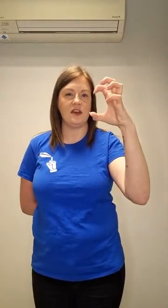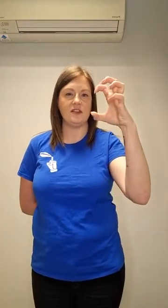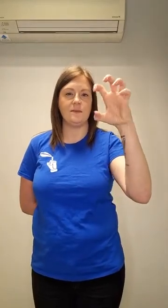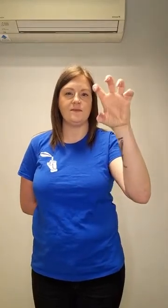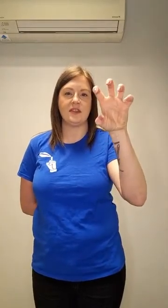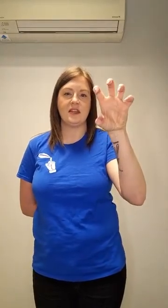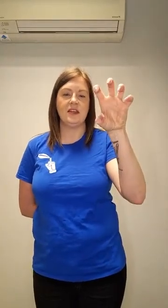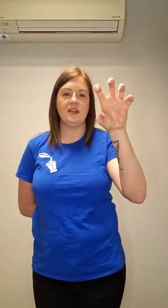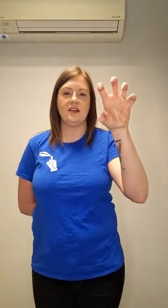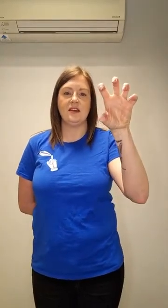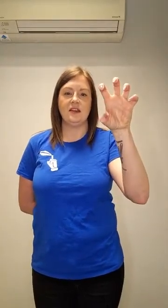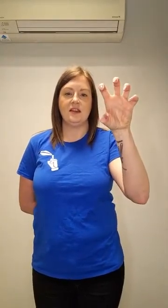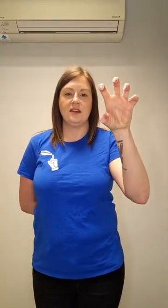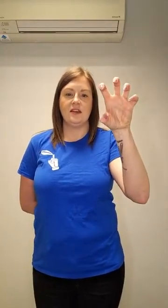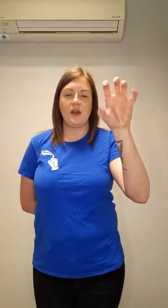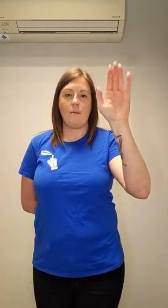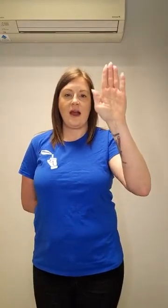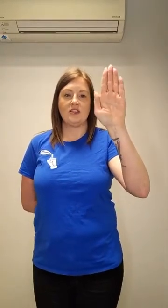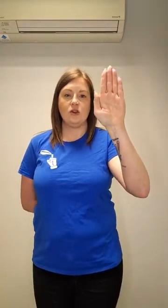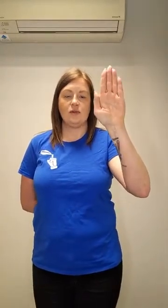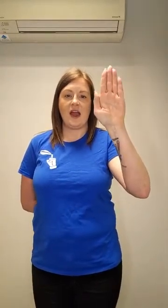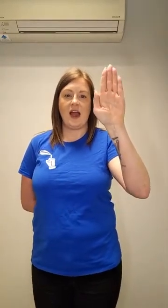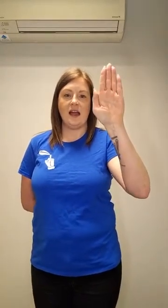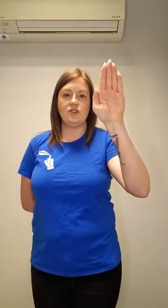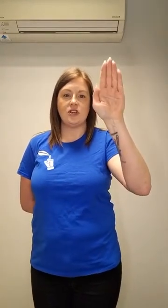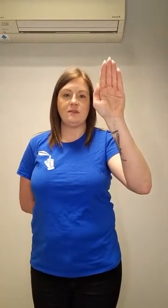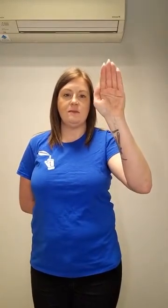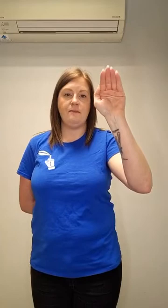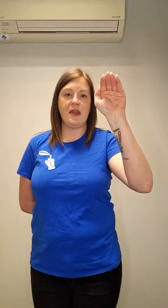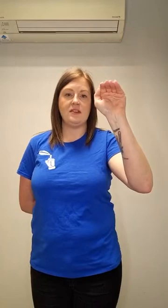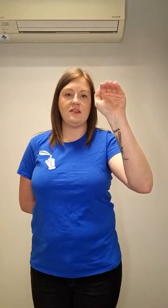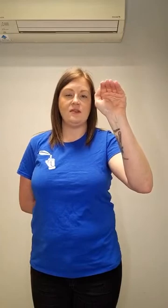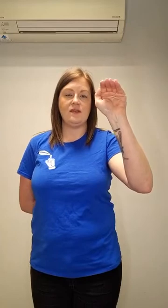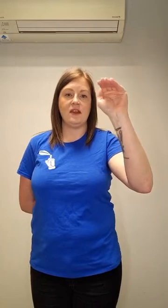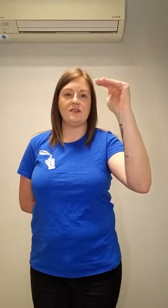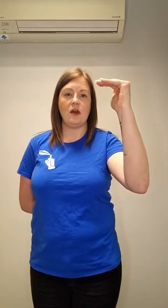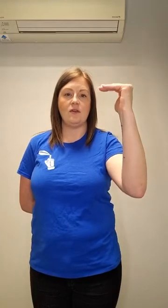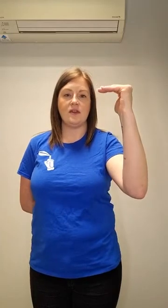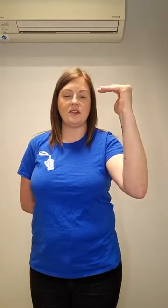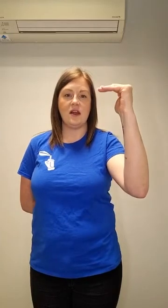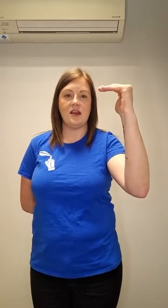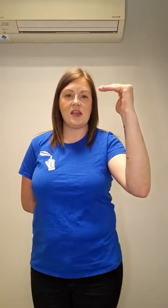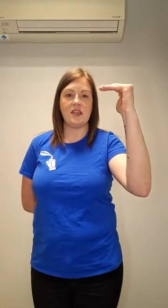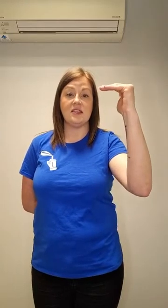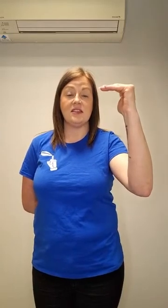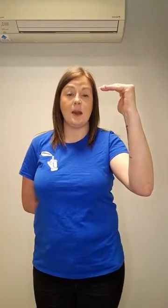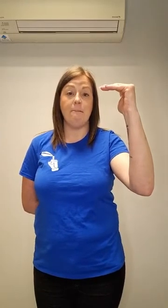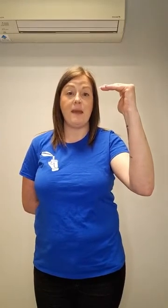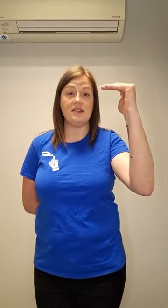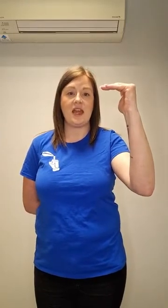side. Going back to your flat hand, just bending those fingers over slightly. This is then a bent